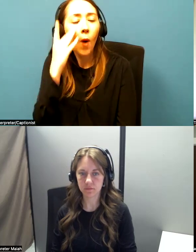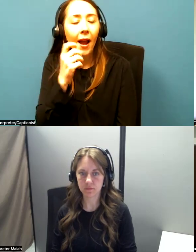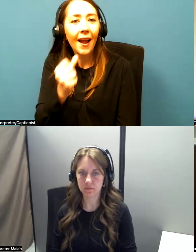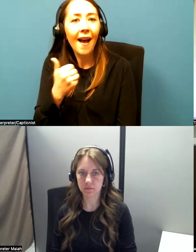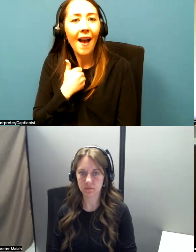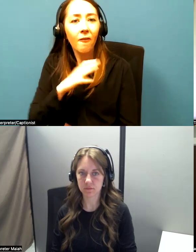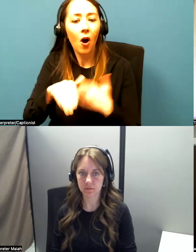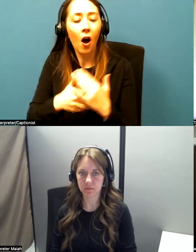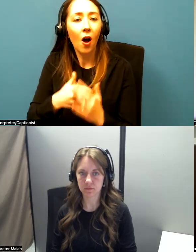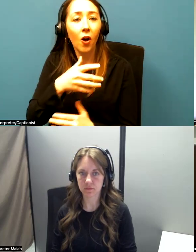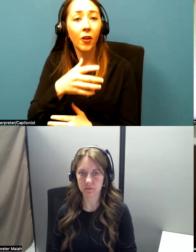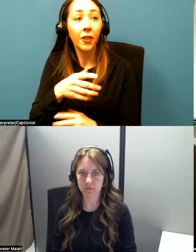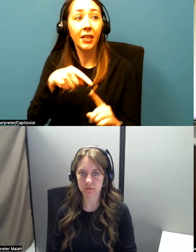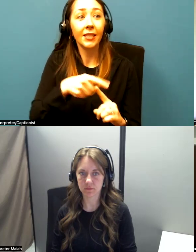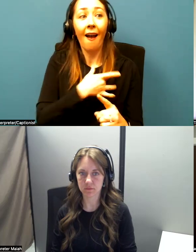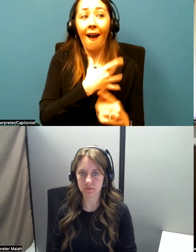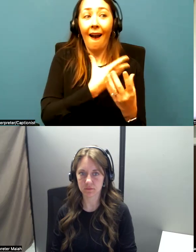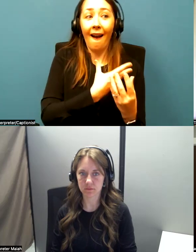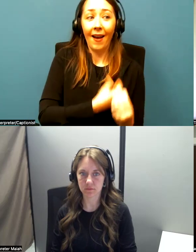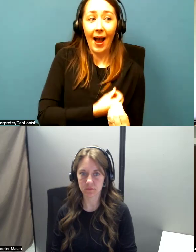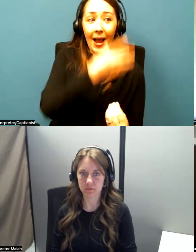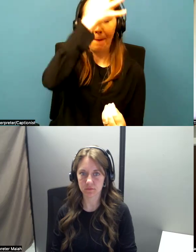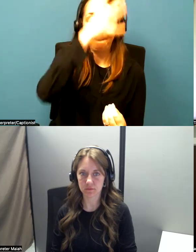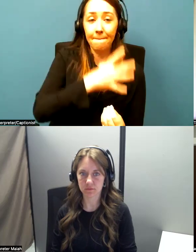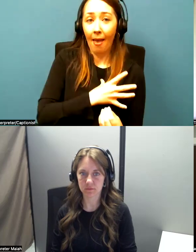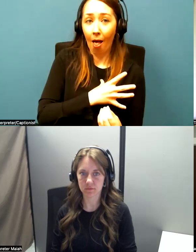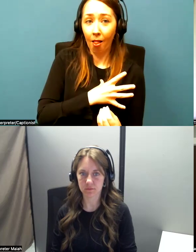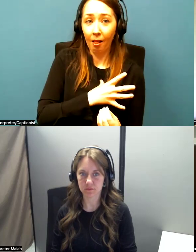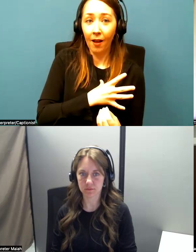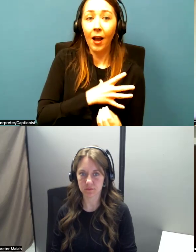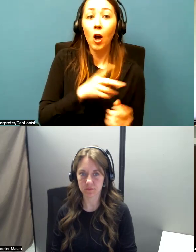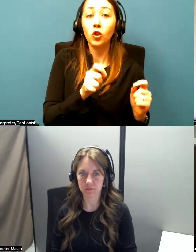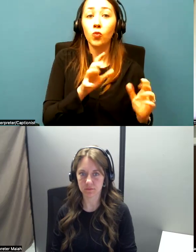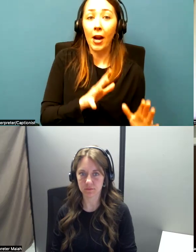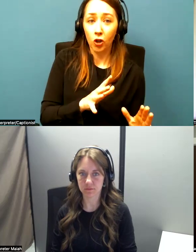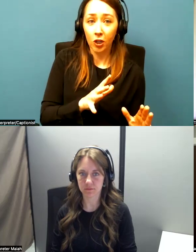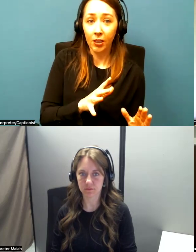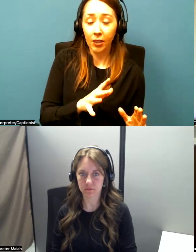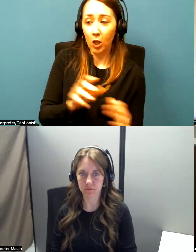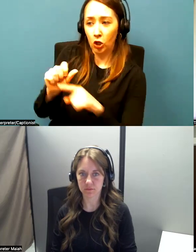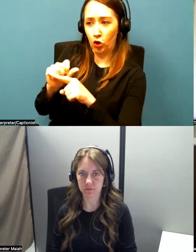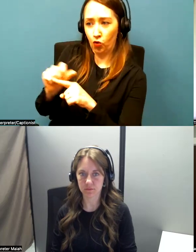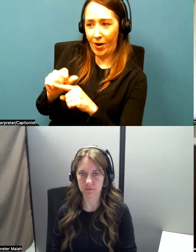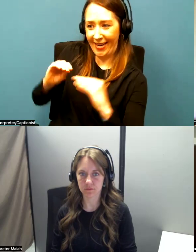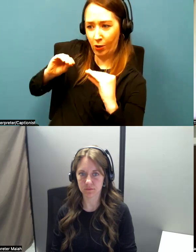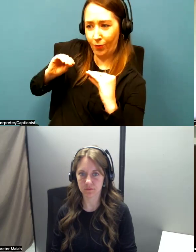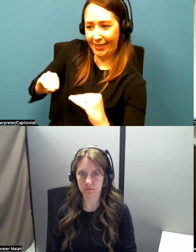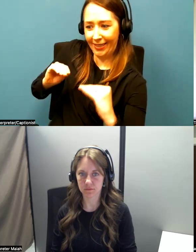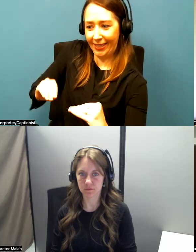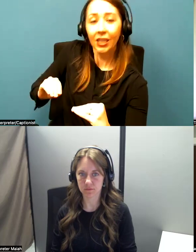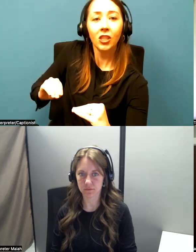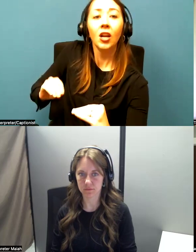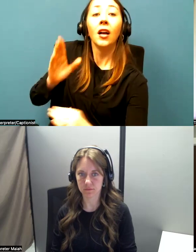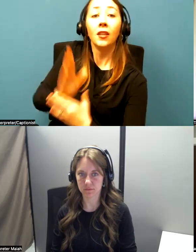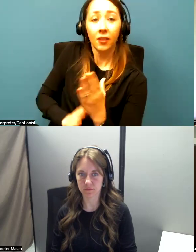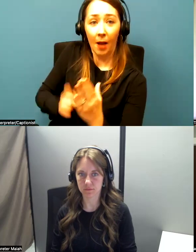these wonderful, generous, kind male directors train some up and coming